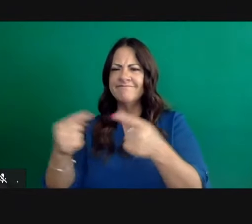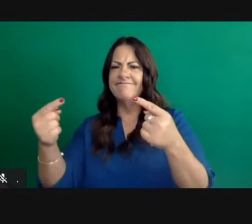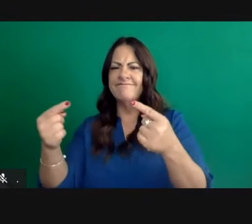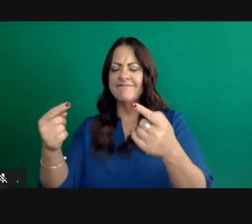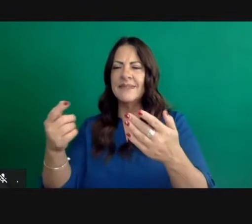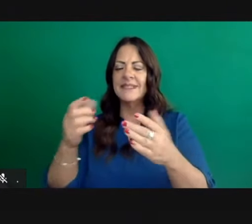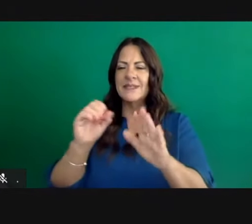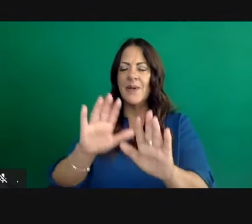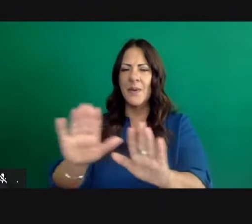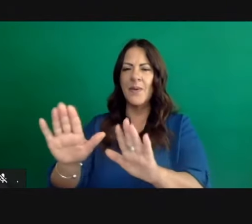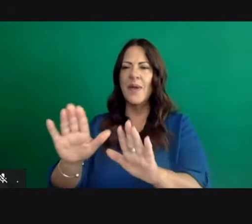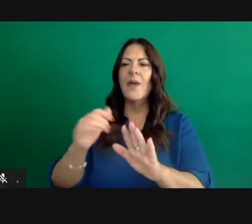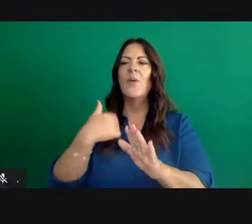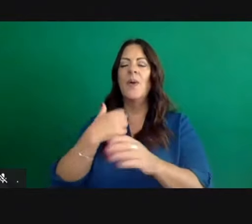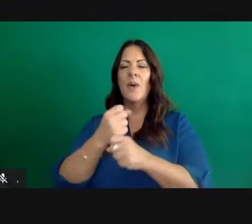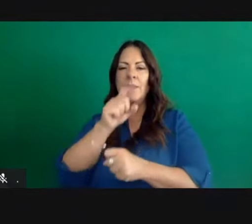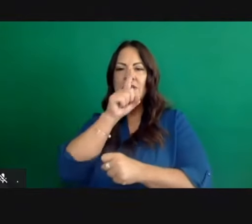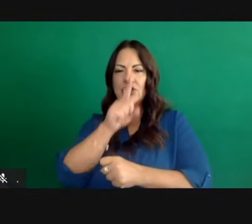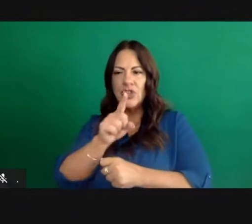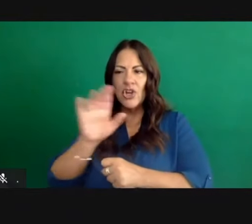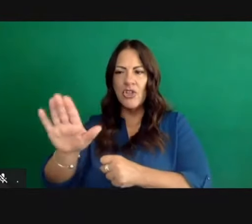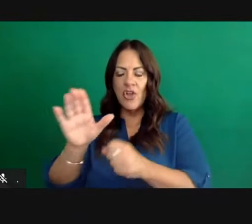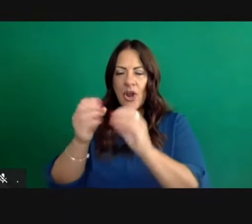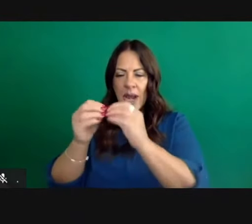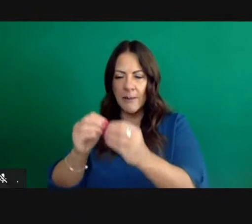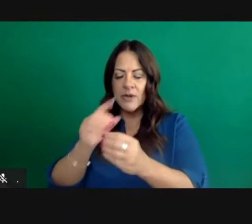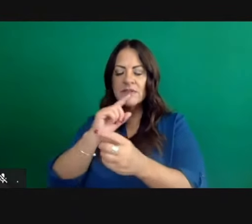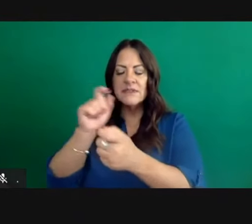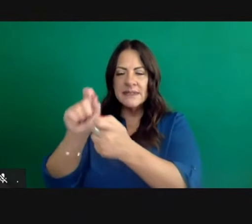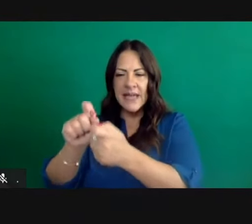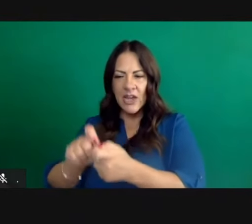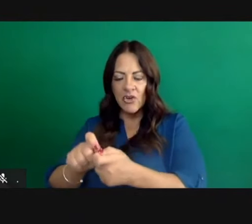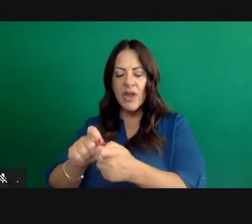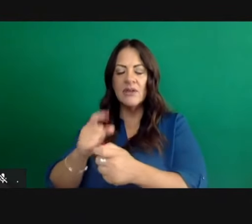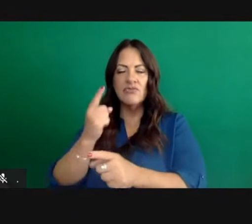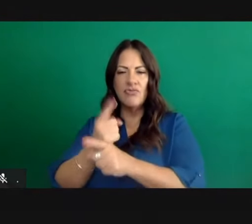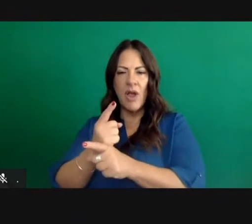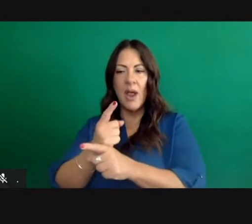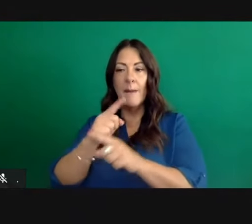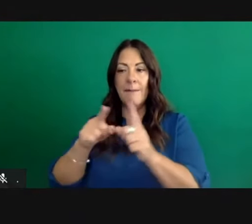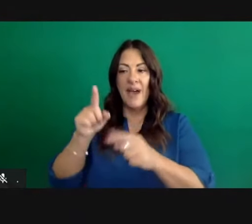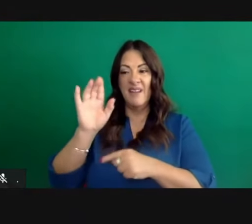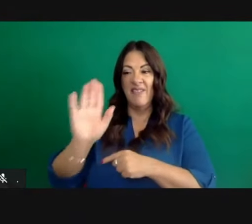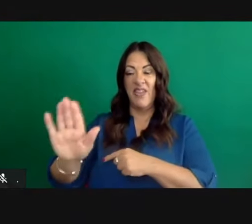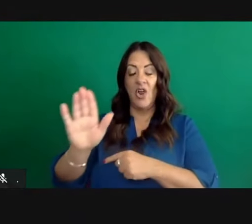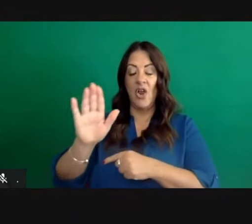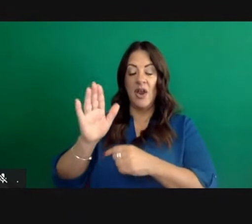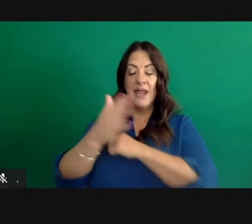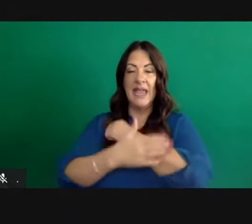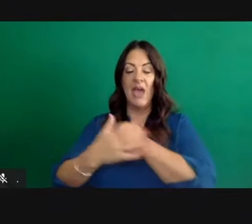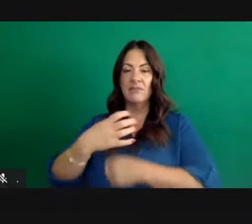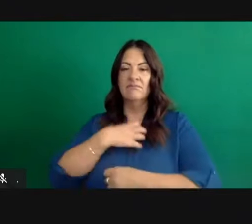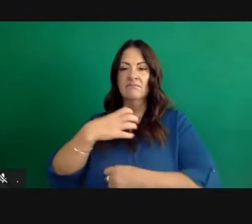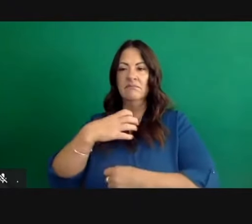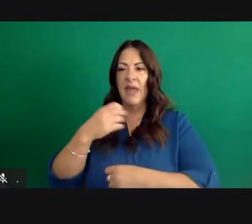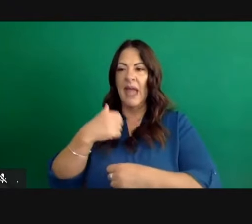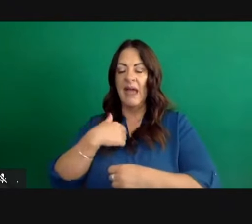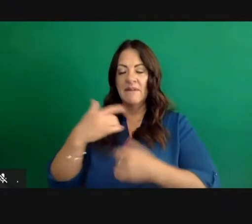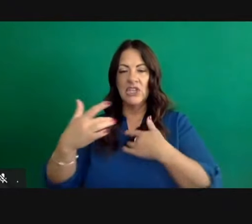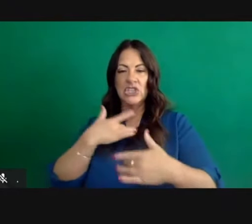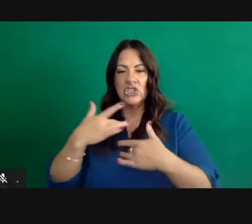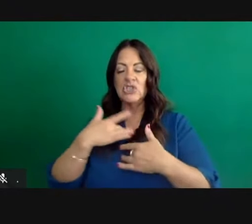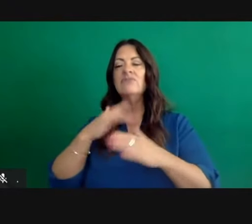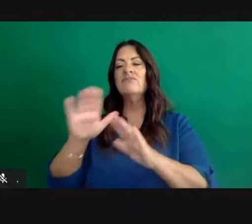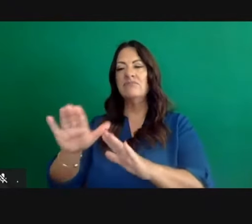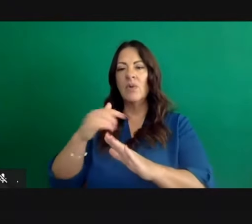to make sure that it is accurate. And if a county has concerns, we have a process for them to share those concerns and us